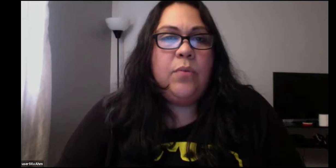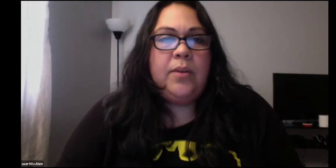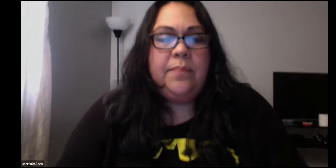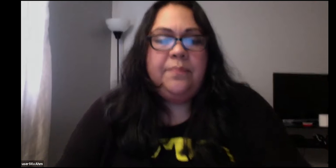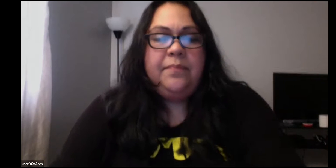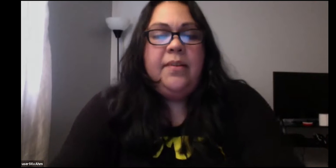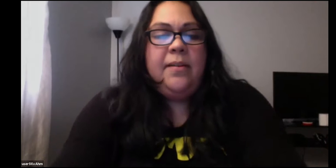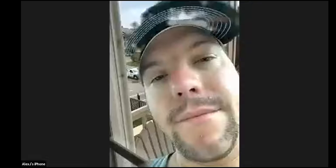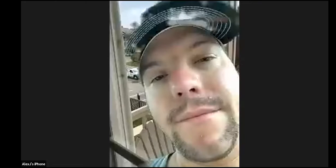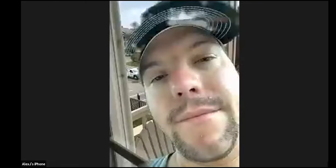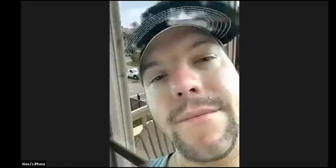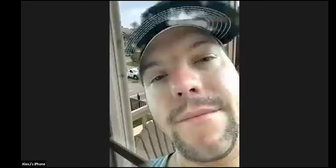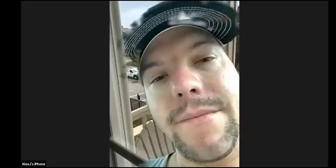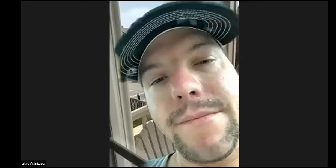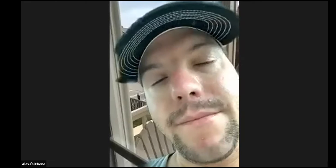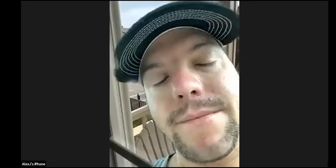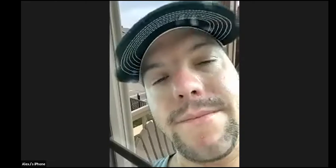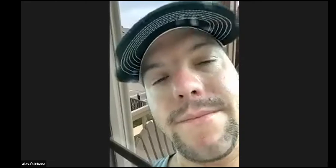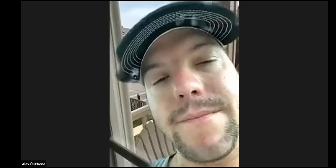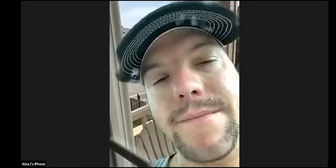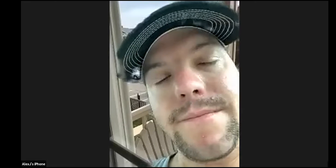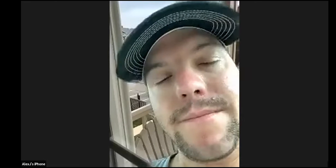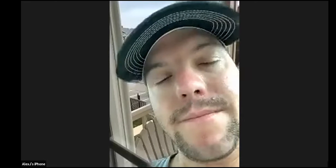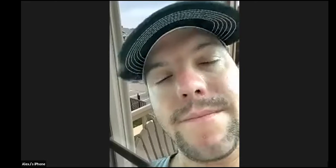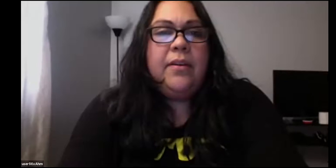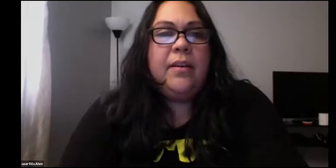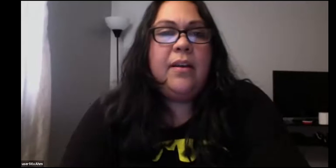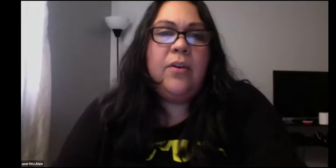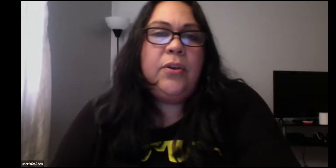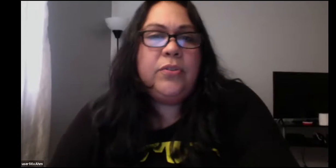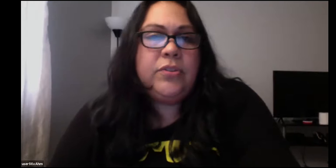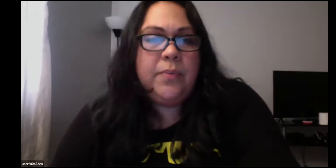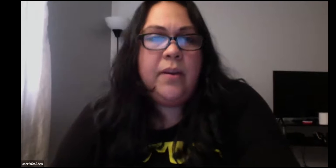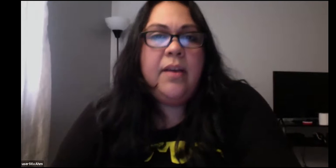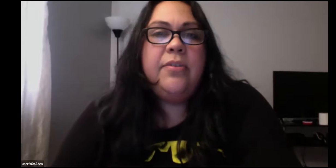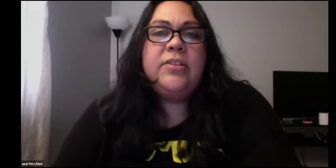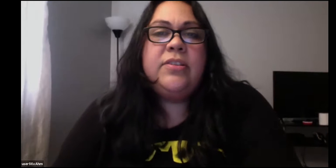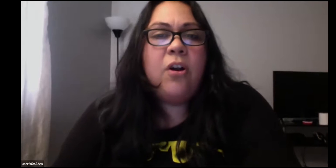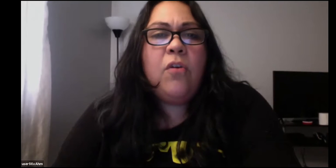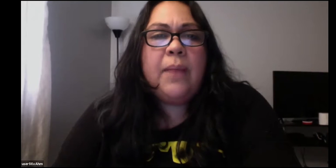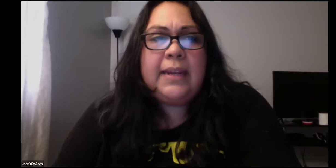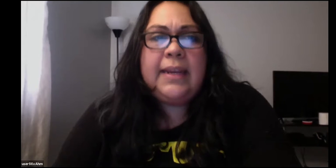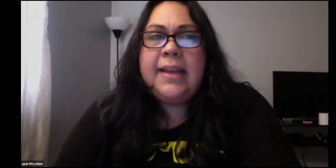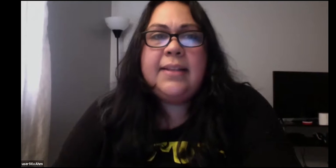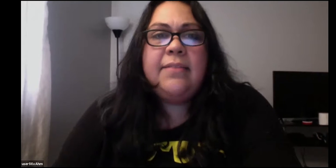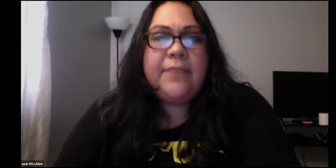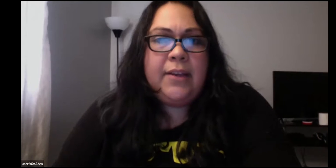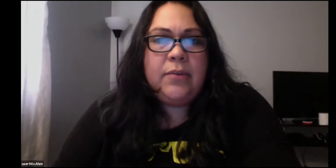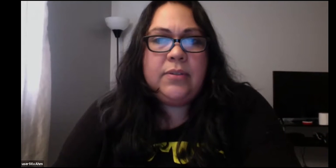up YouTube again. If you guys look up on YouTube, there's so many ASL videos. There's